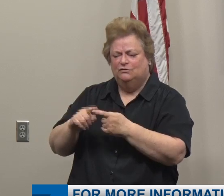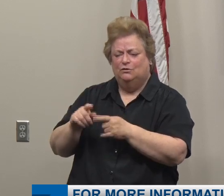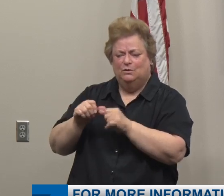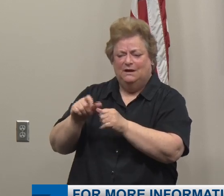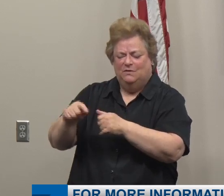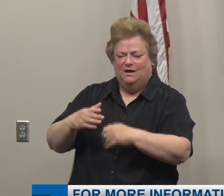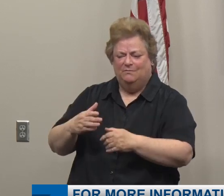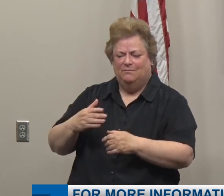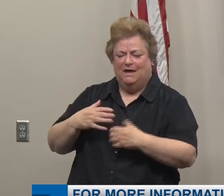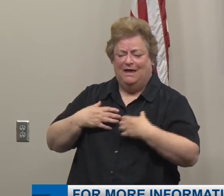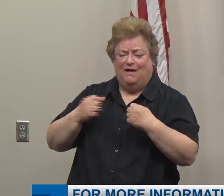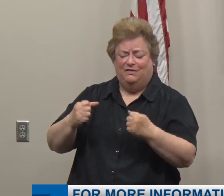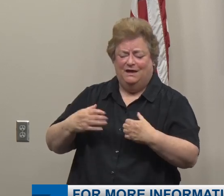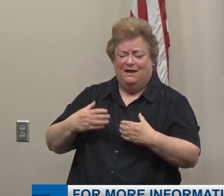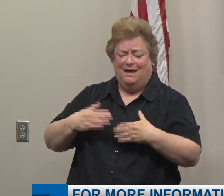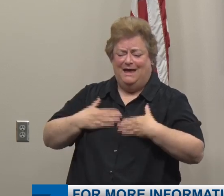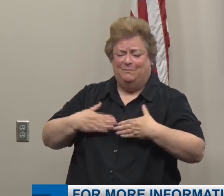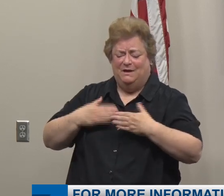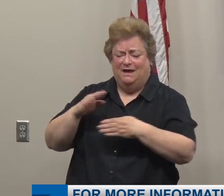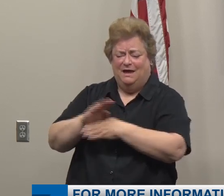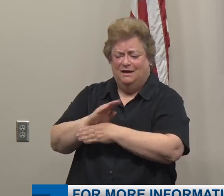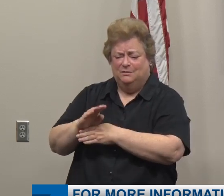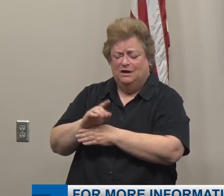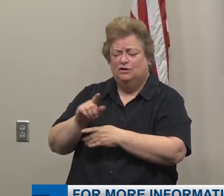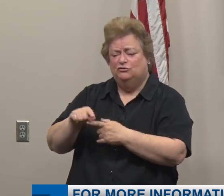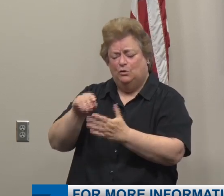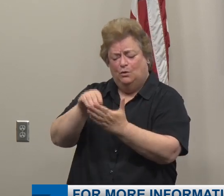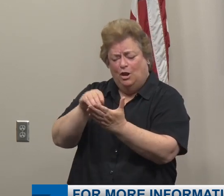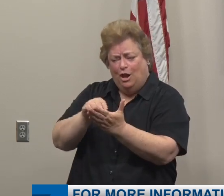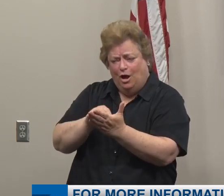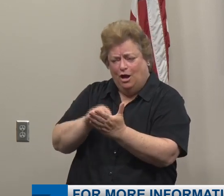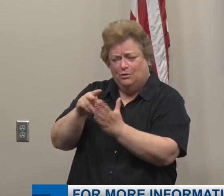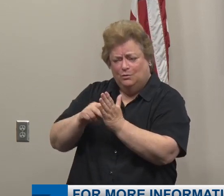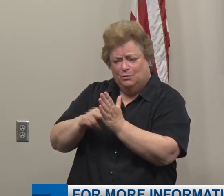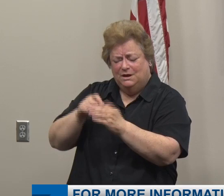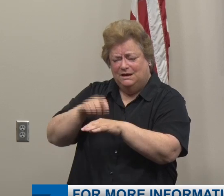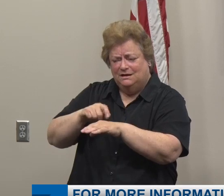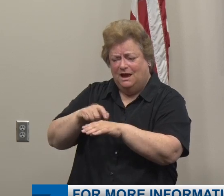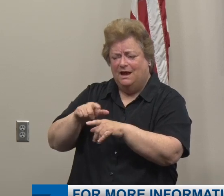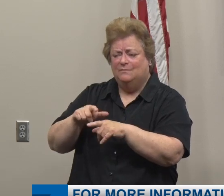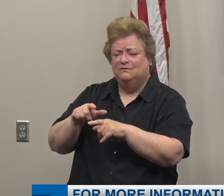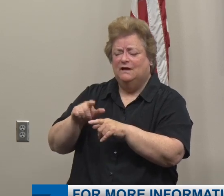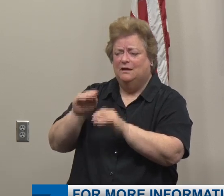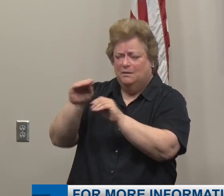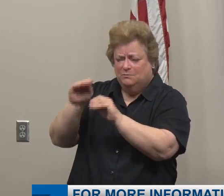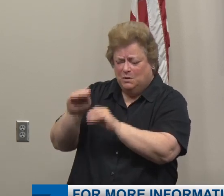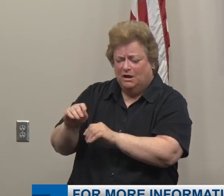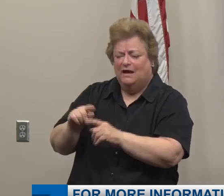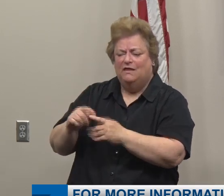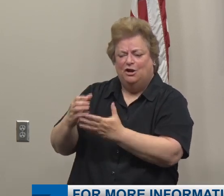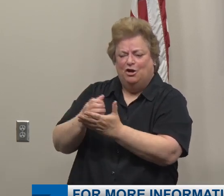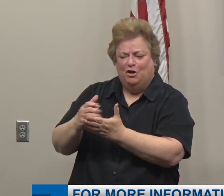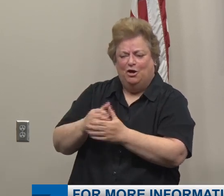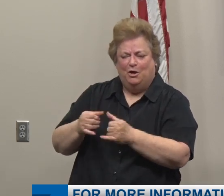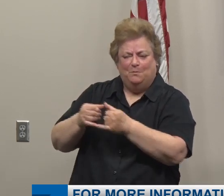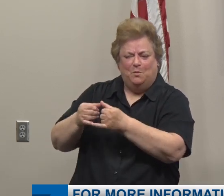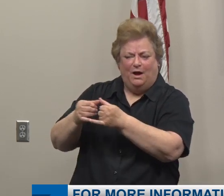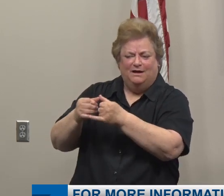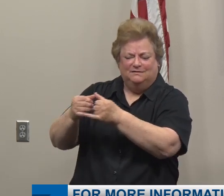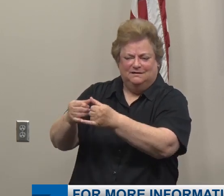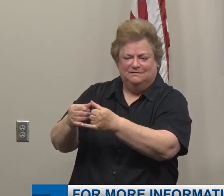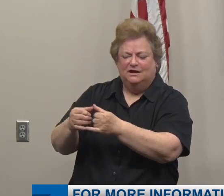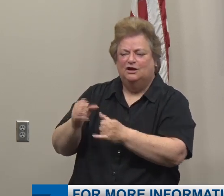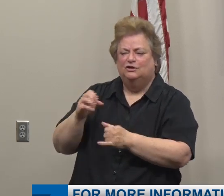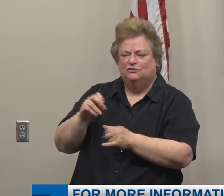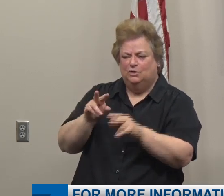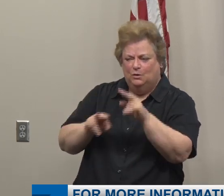busy participants can log their reading time and earn tickets to receive prizes you can find more information about how to get involved and sign up